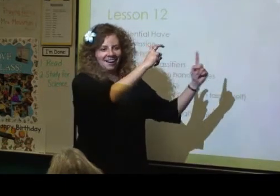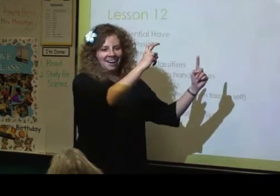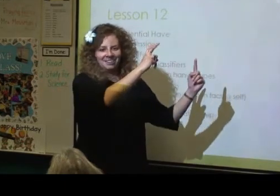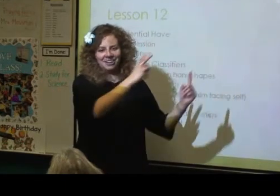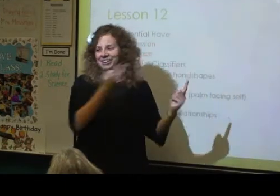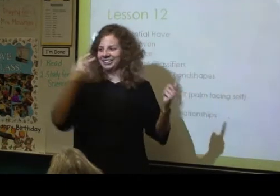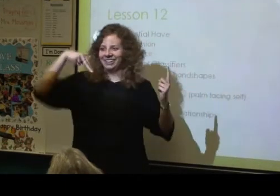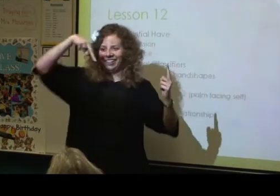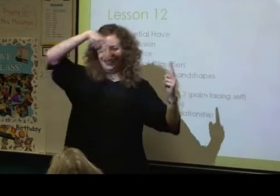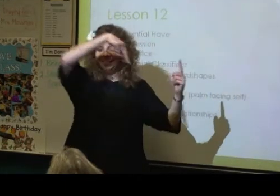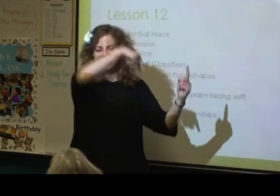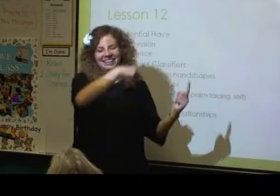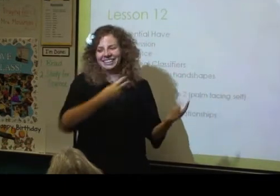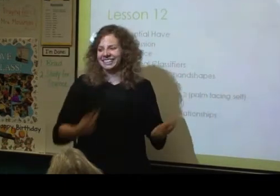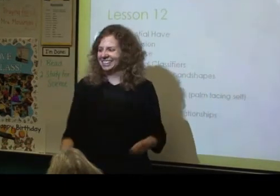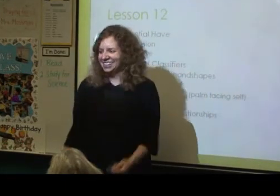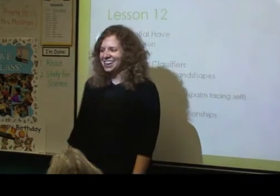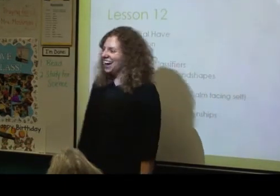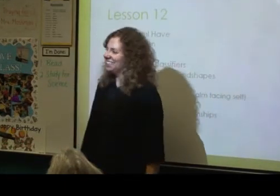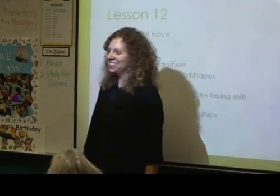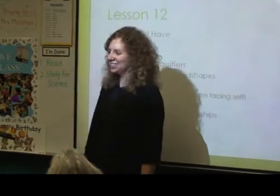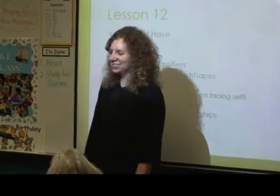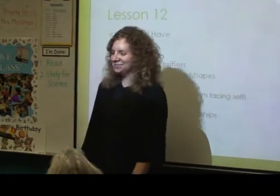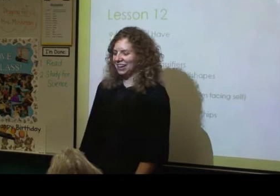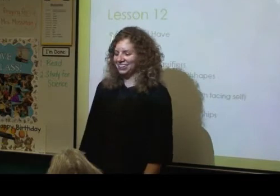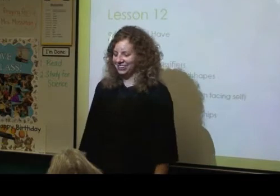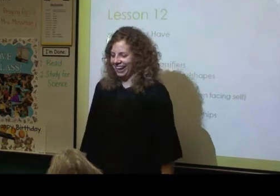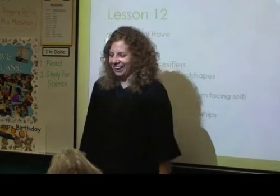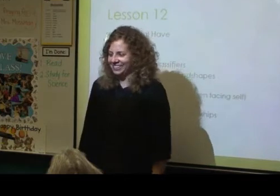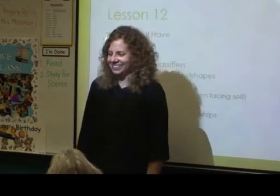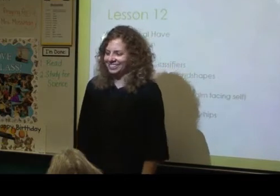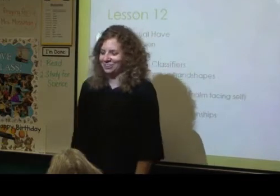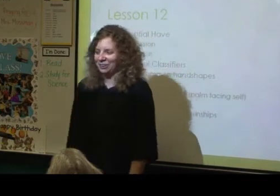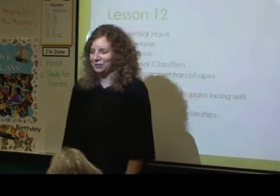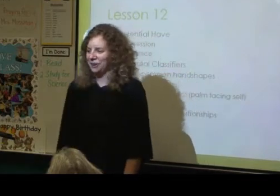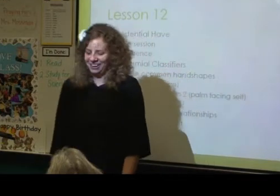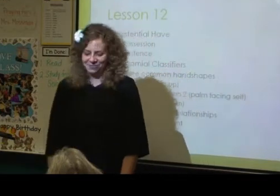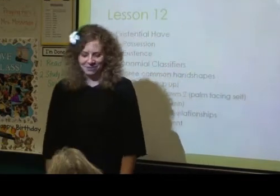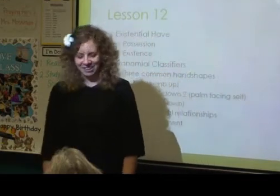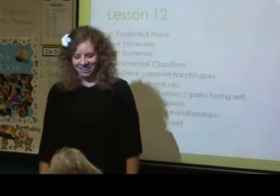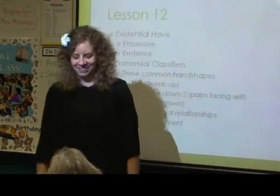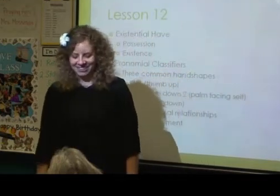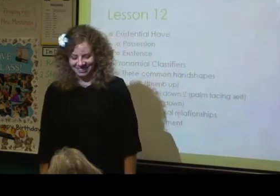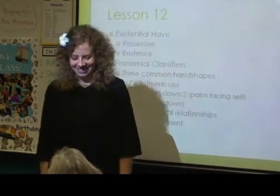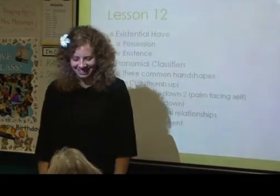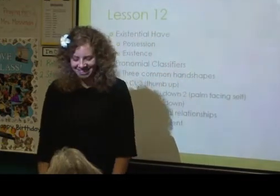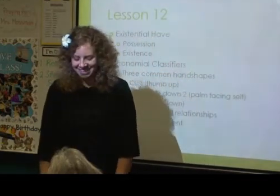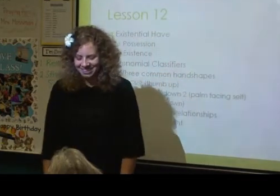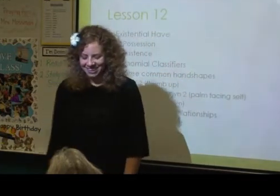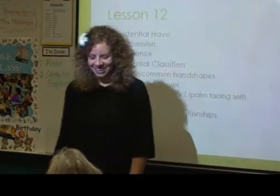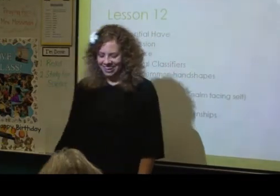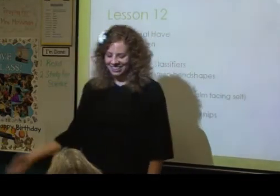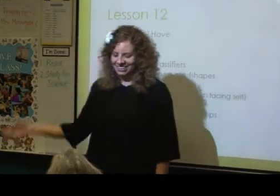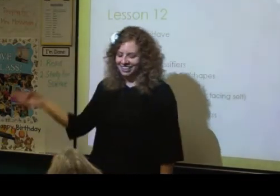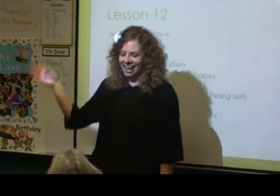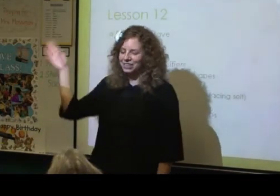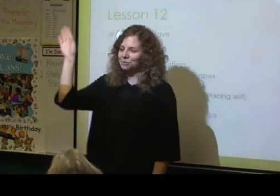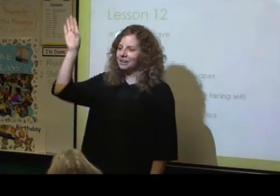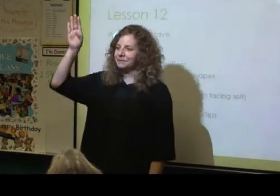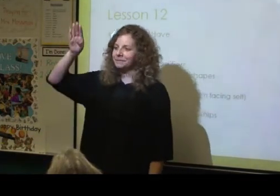I don't know. I think it just depends on how into the story you were, if anybody noticed. Okay, and then the last one